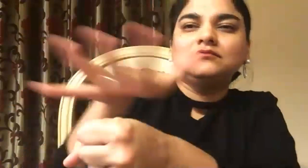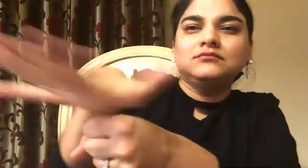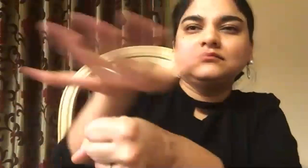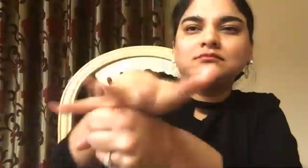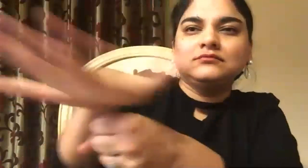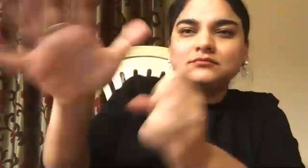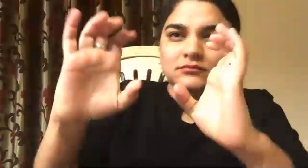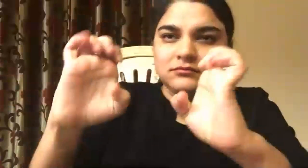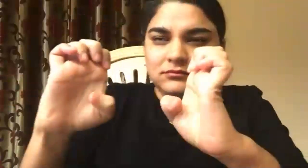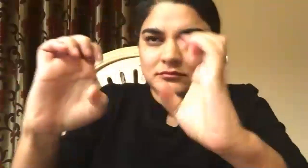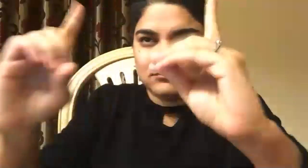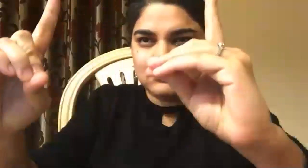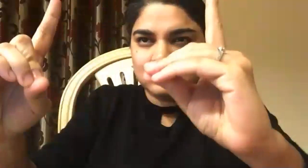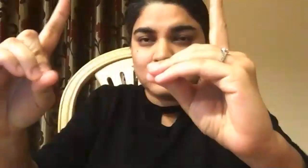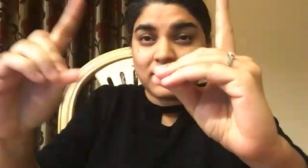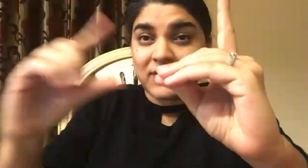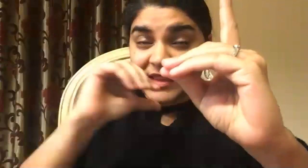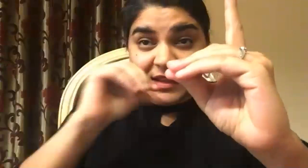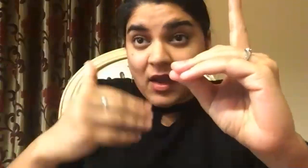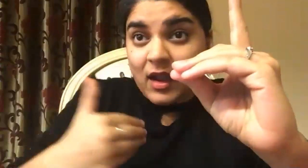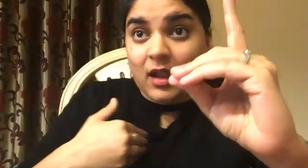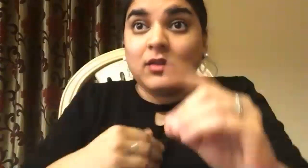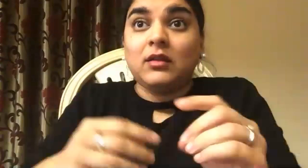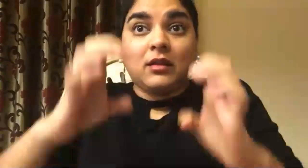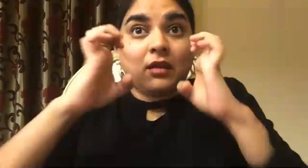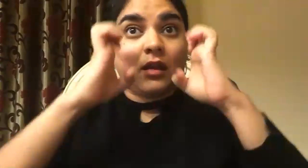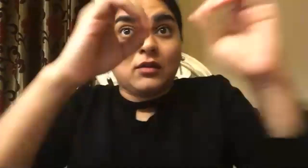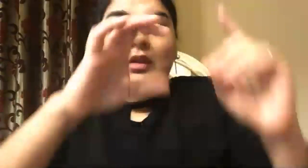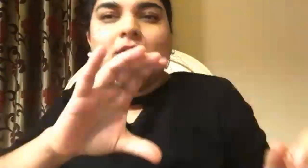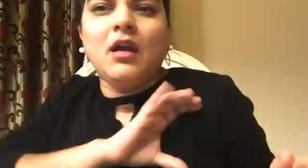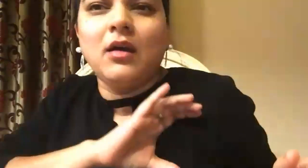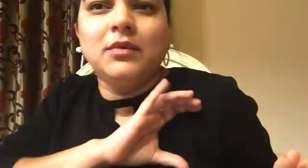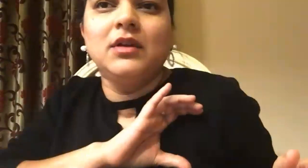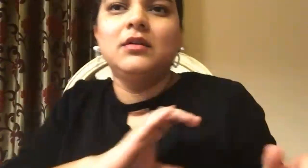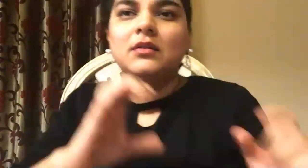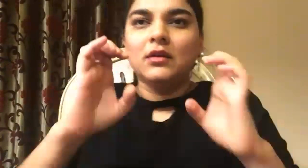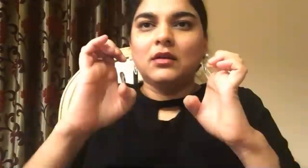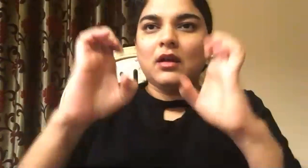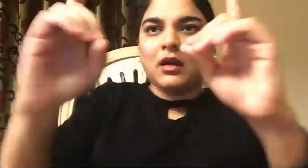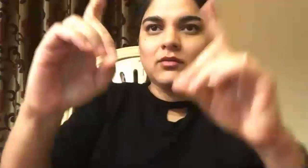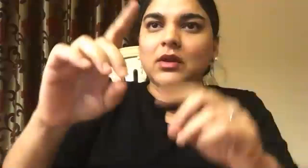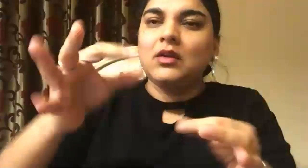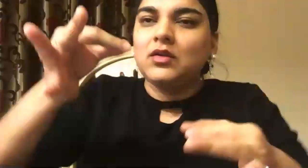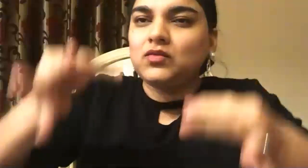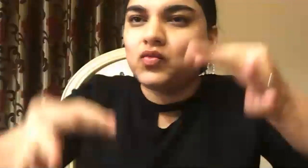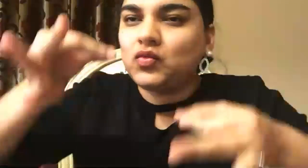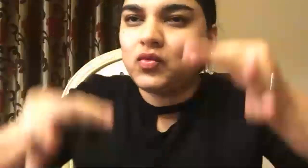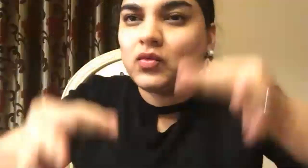we really don't have enough education and exposure the police don't have enough education. The